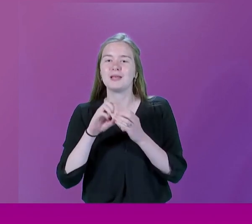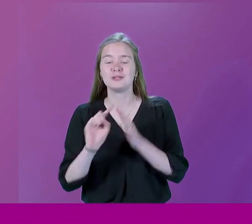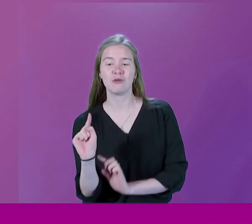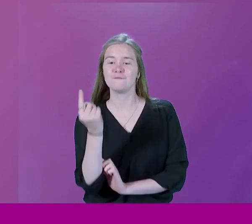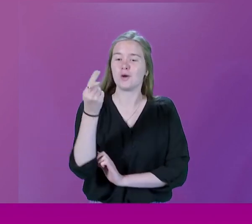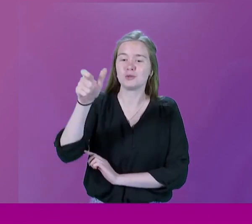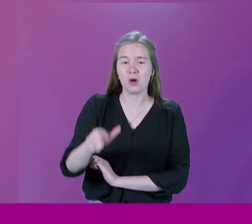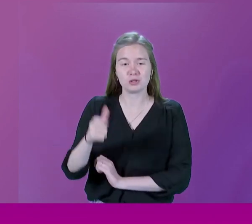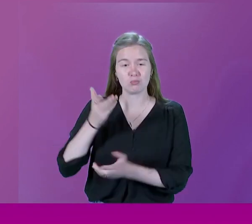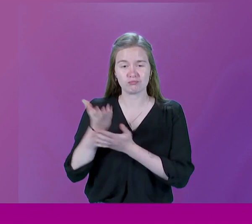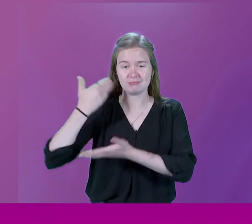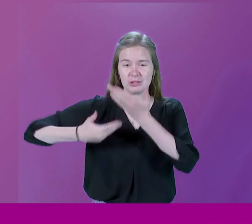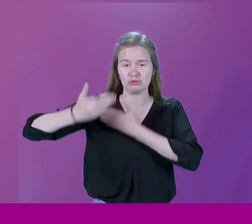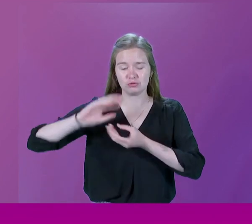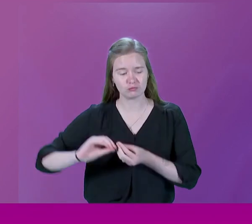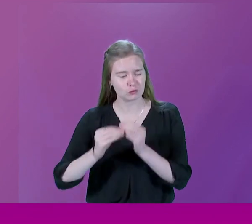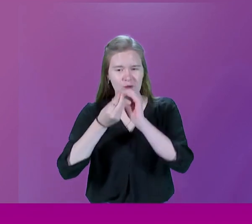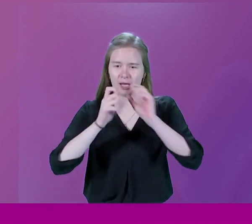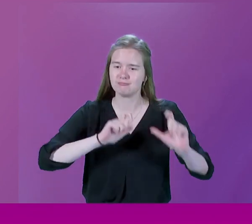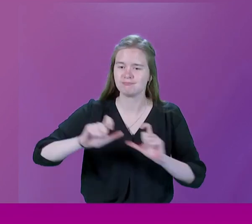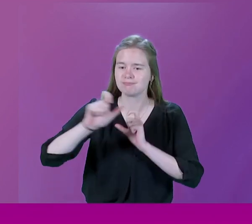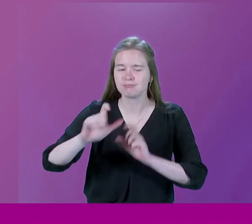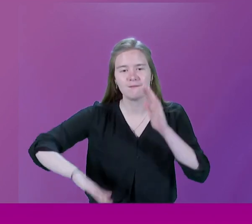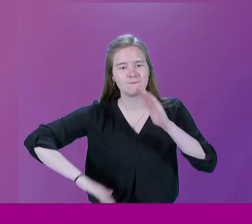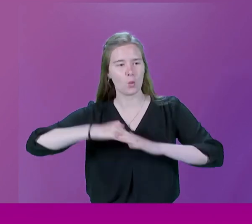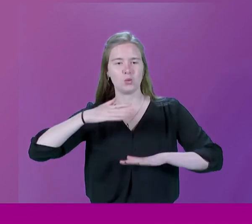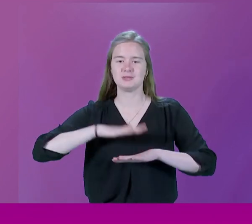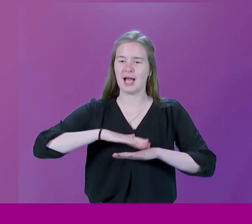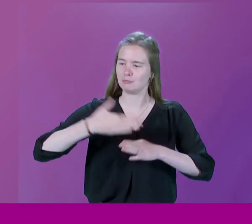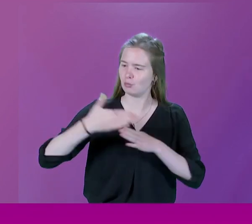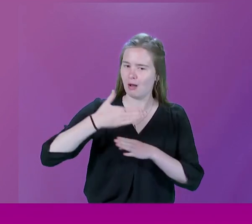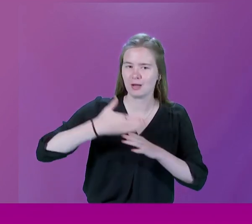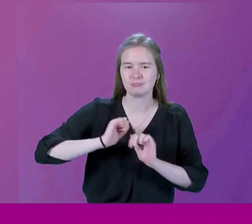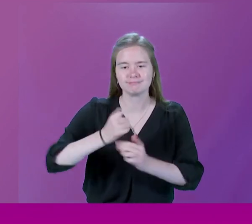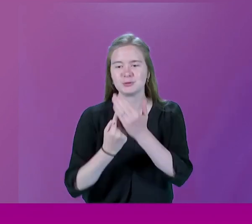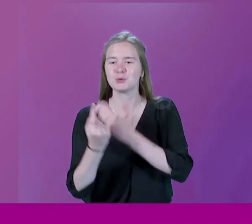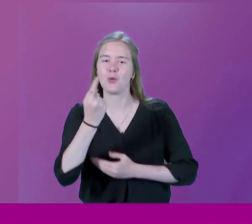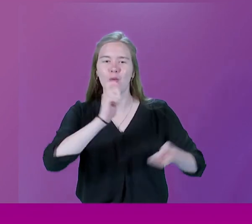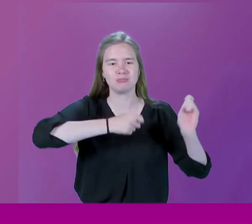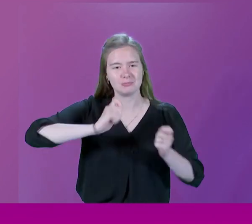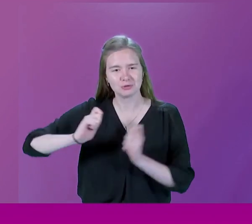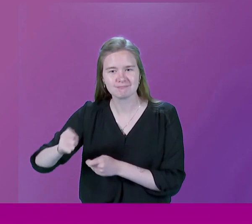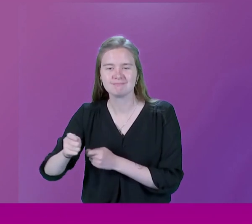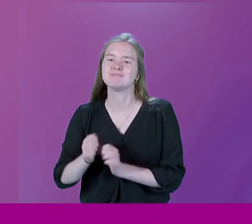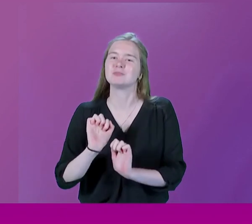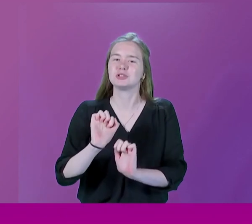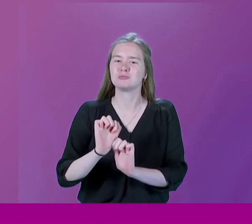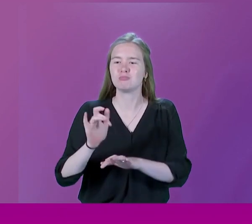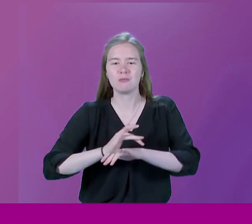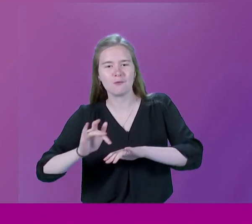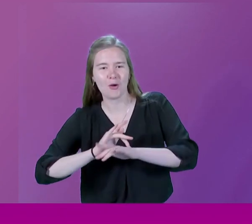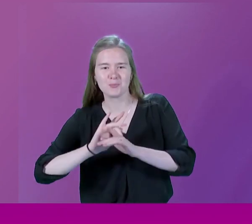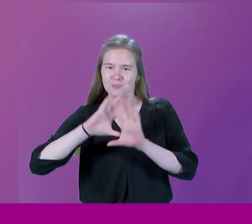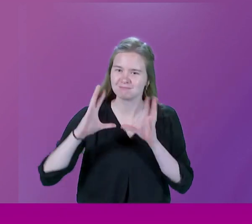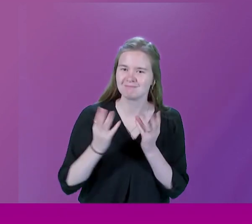person in history to create and sustain a full-time career as a solo percussionist, performing